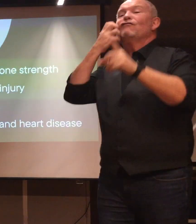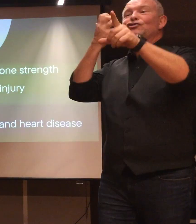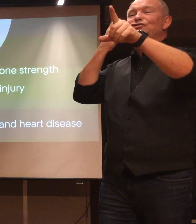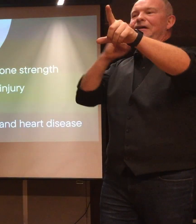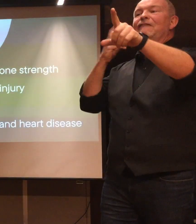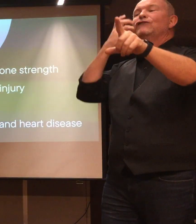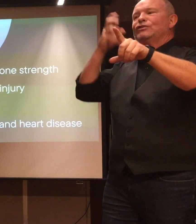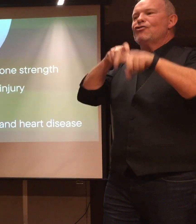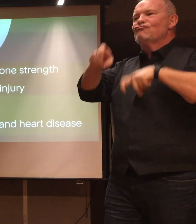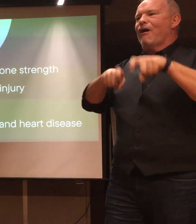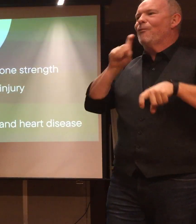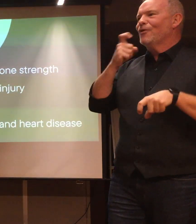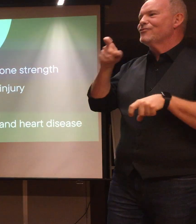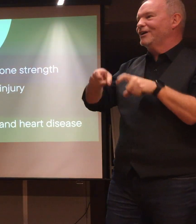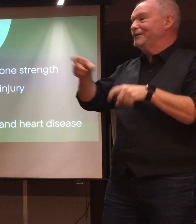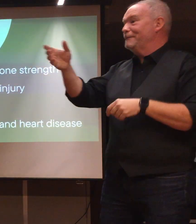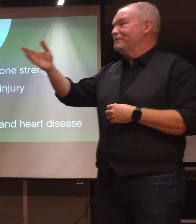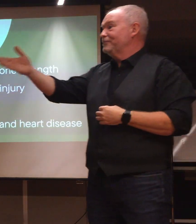back.